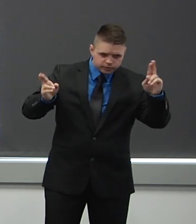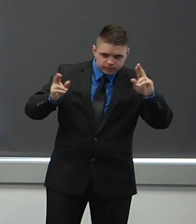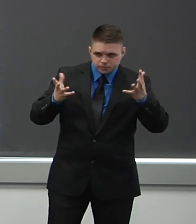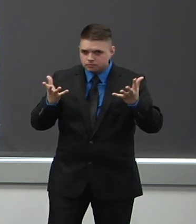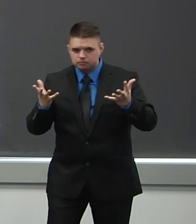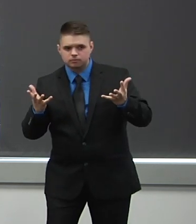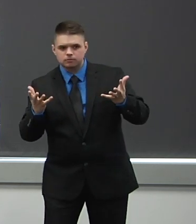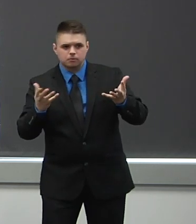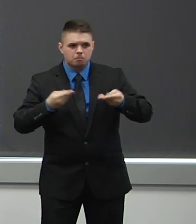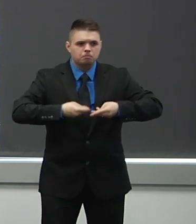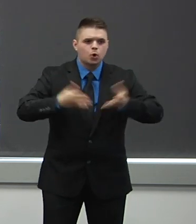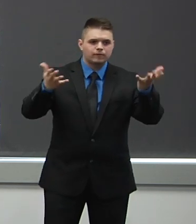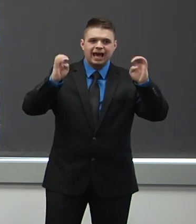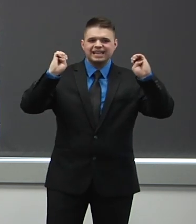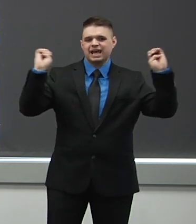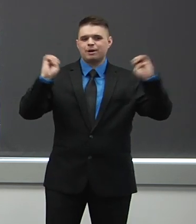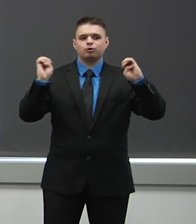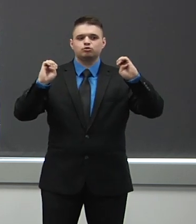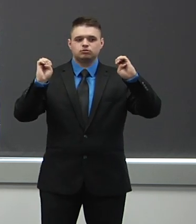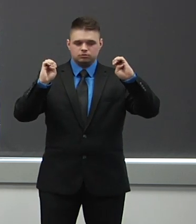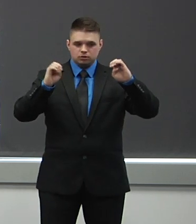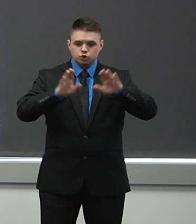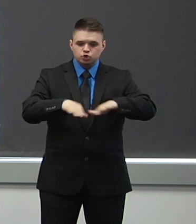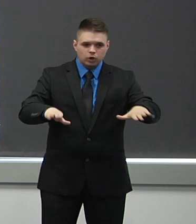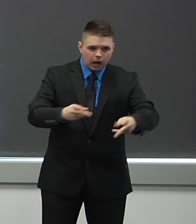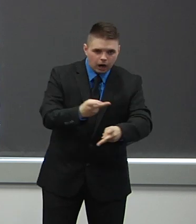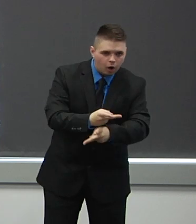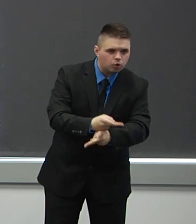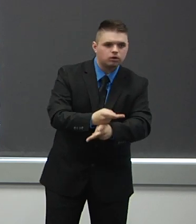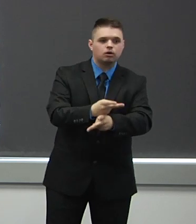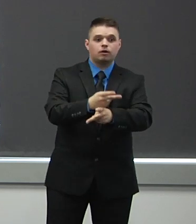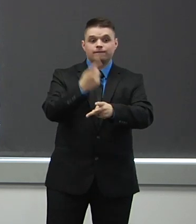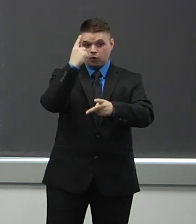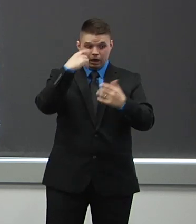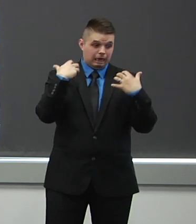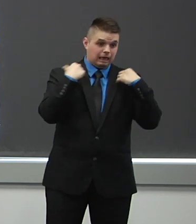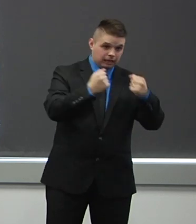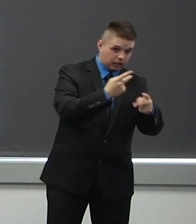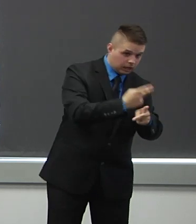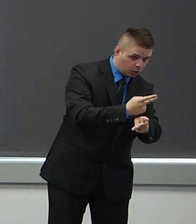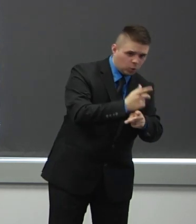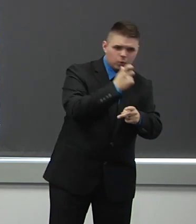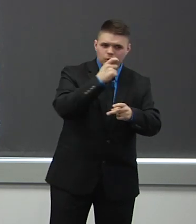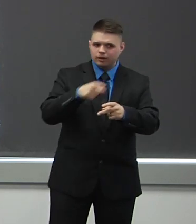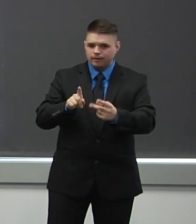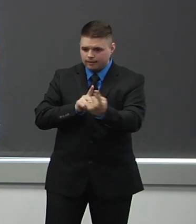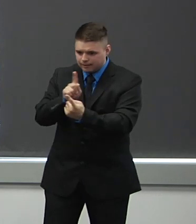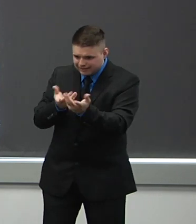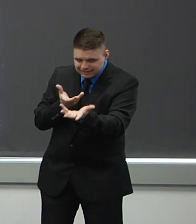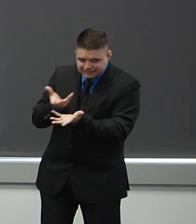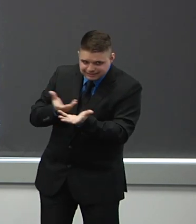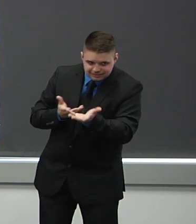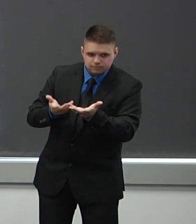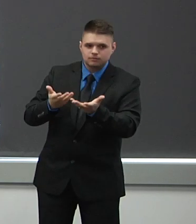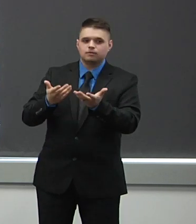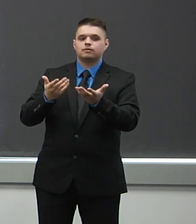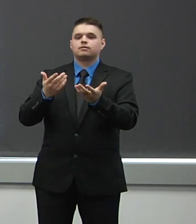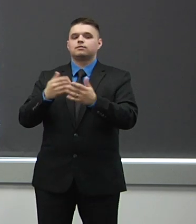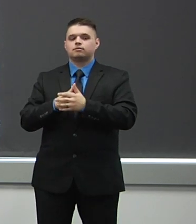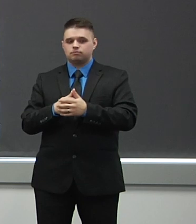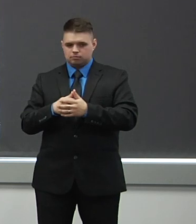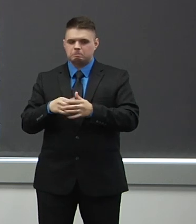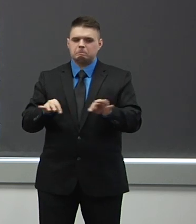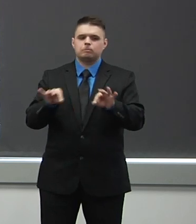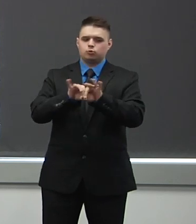emergency childcare for healthcare workers and frontline workers and other essential workers. And our school districts are asked